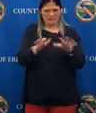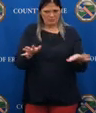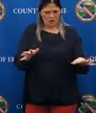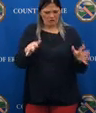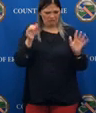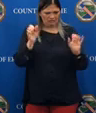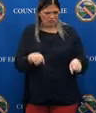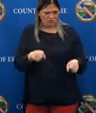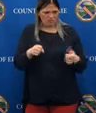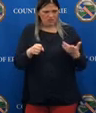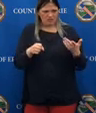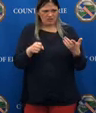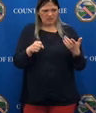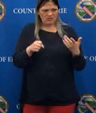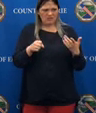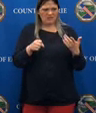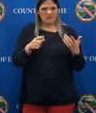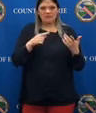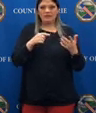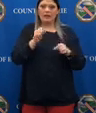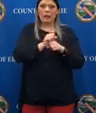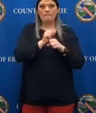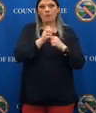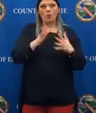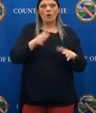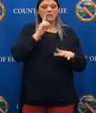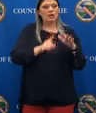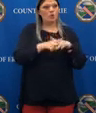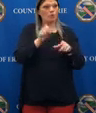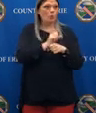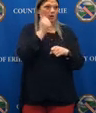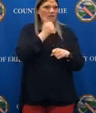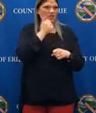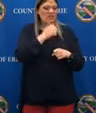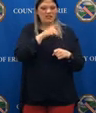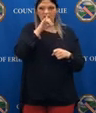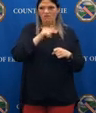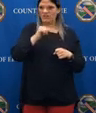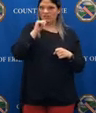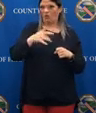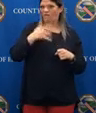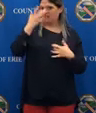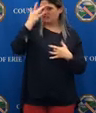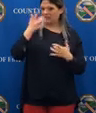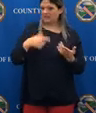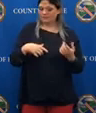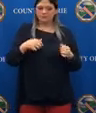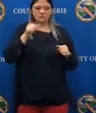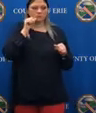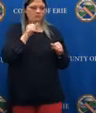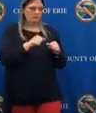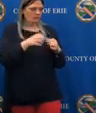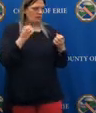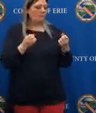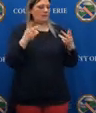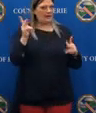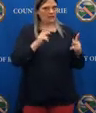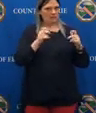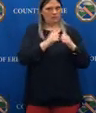be asymptomatic employees that are going into work every day? Well, remember that we know that many people with